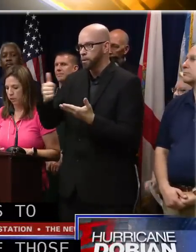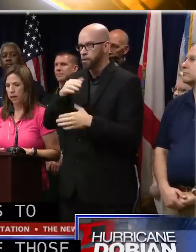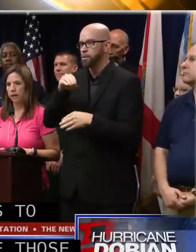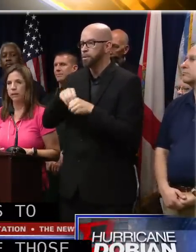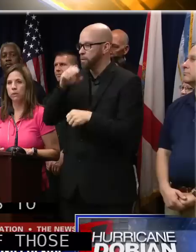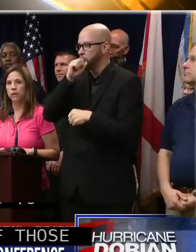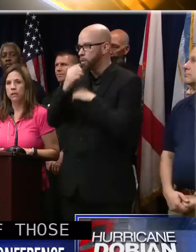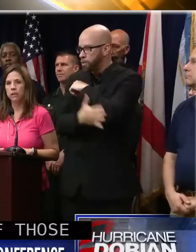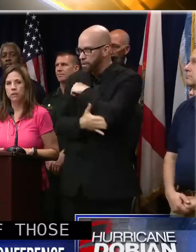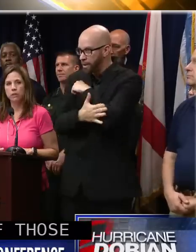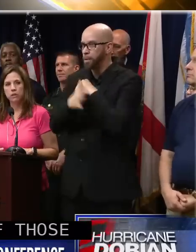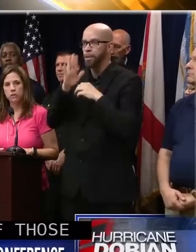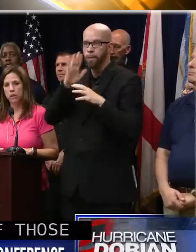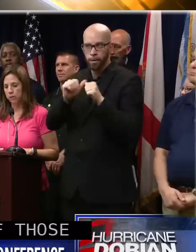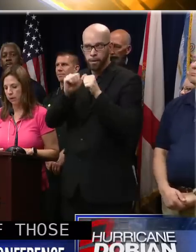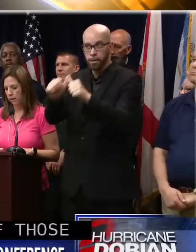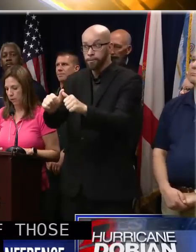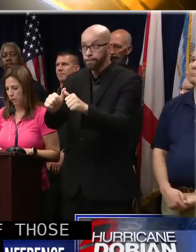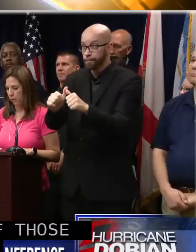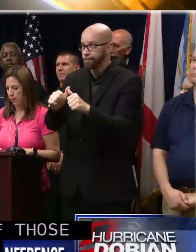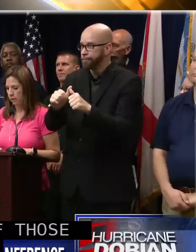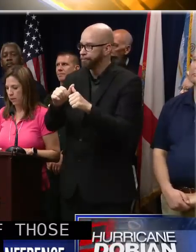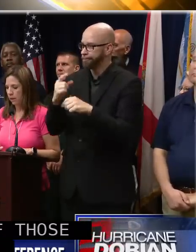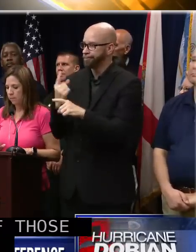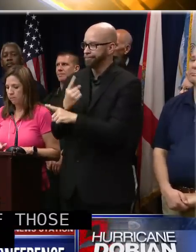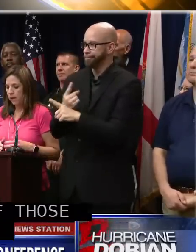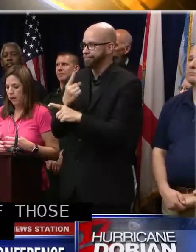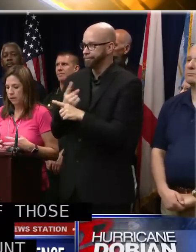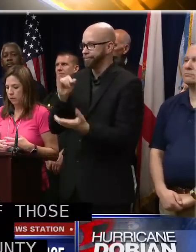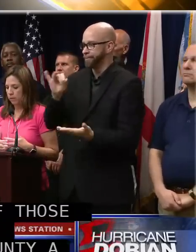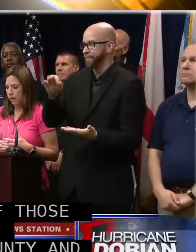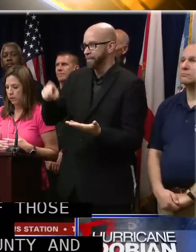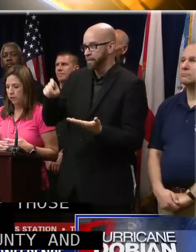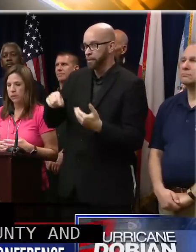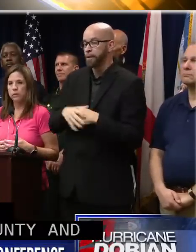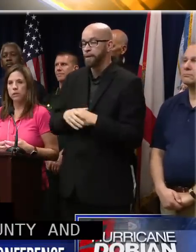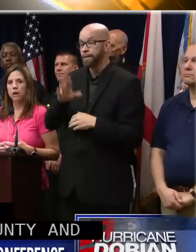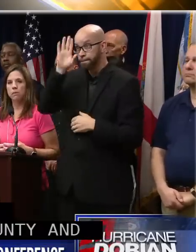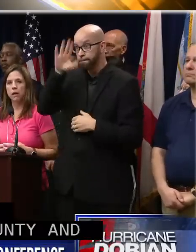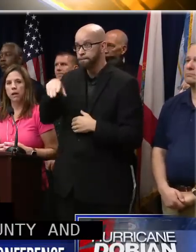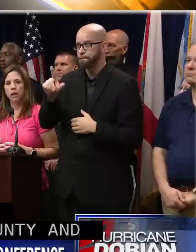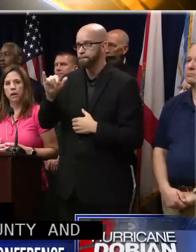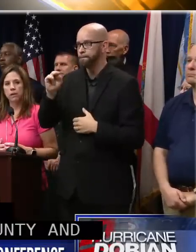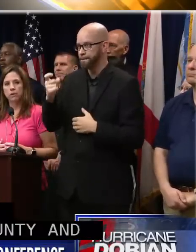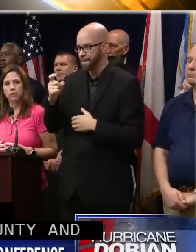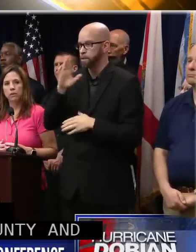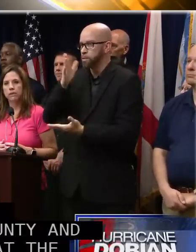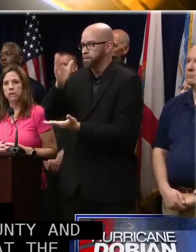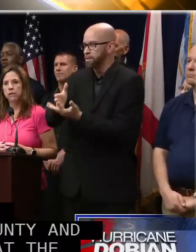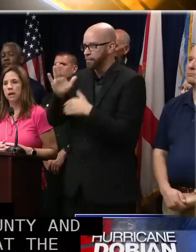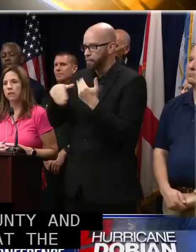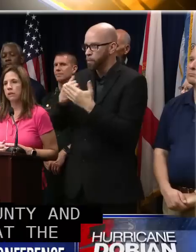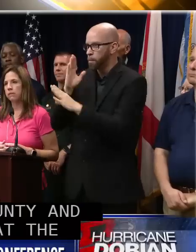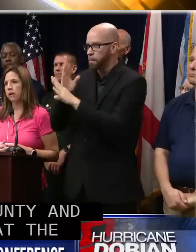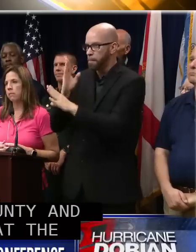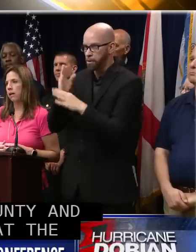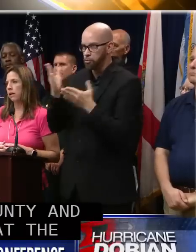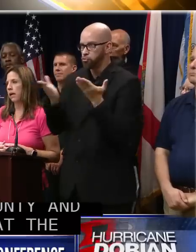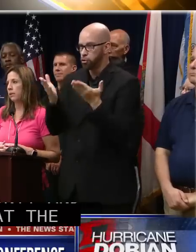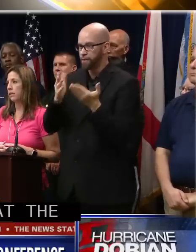in Orange County, and will continue to do so at the request. As a reminder, Lynx will stop all services